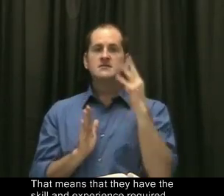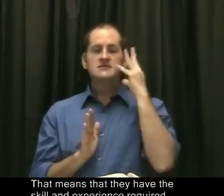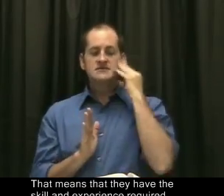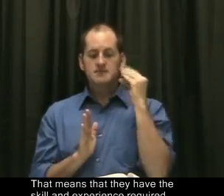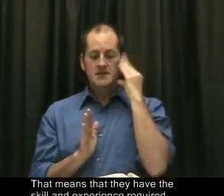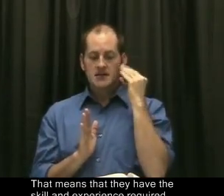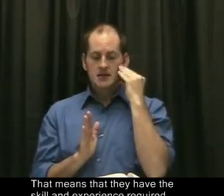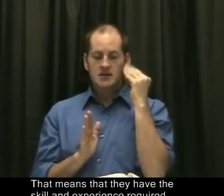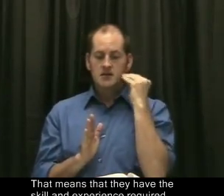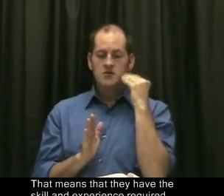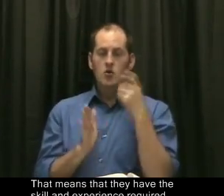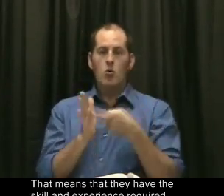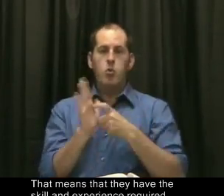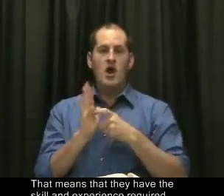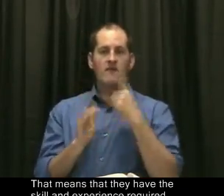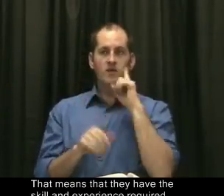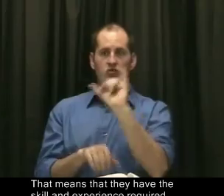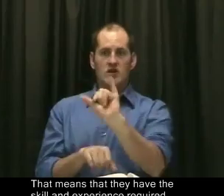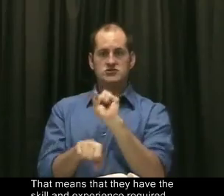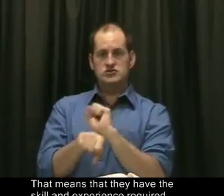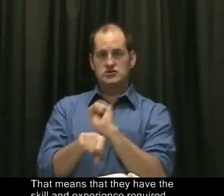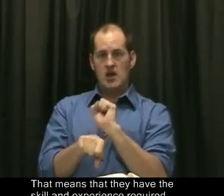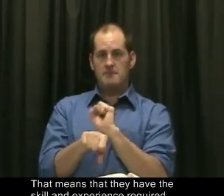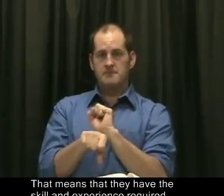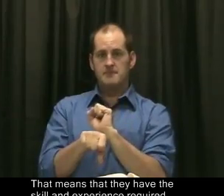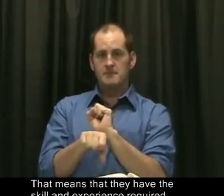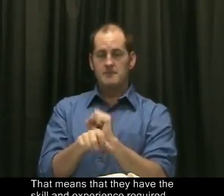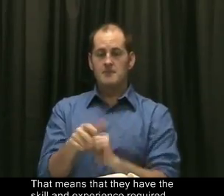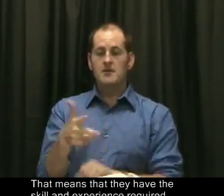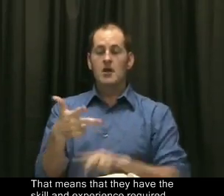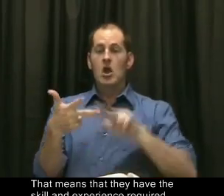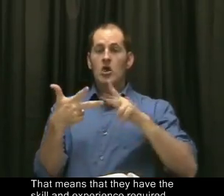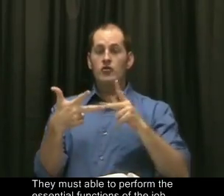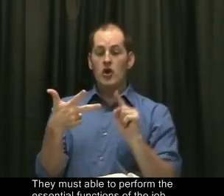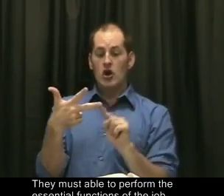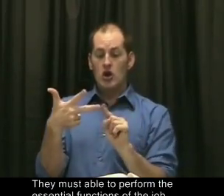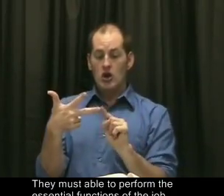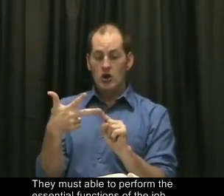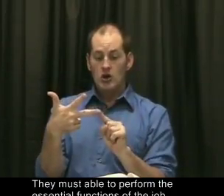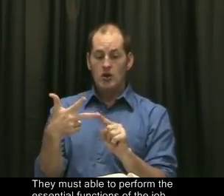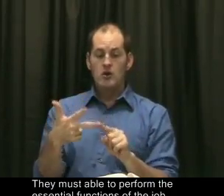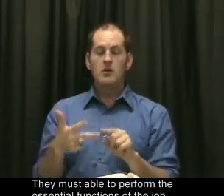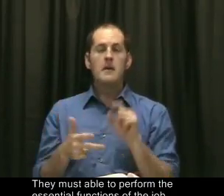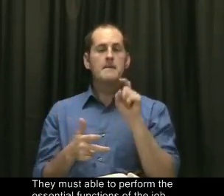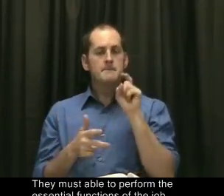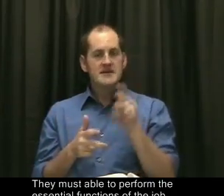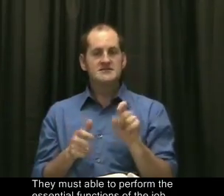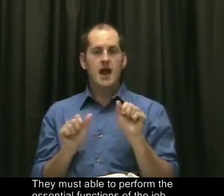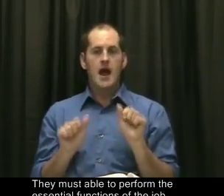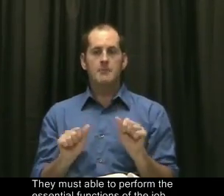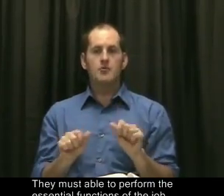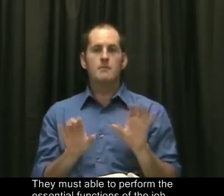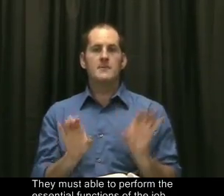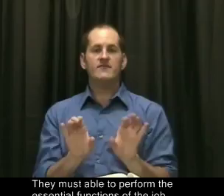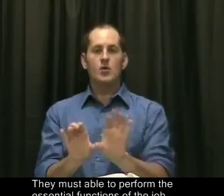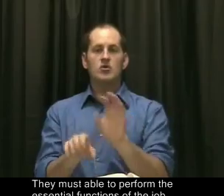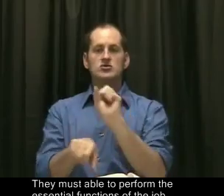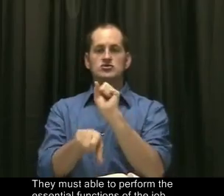That means that they have the skill and experience required for the job. They must be able